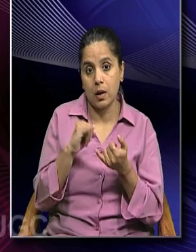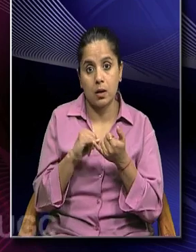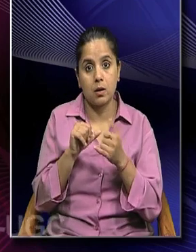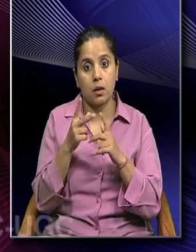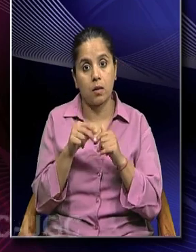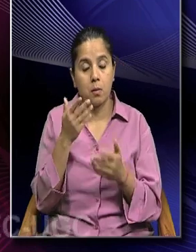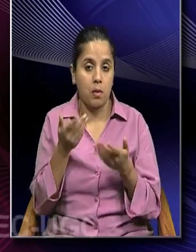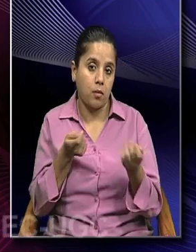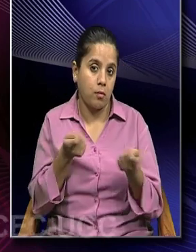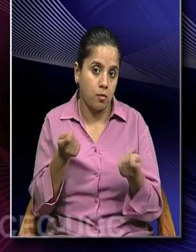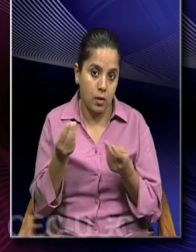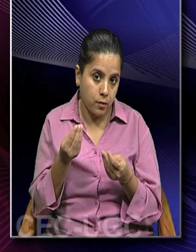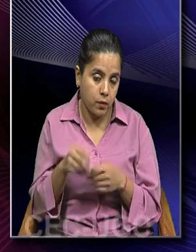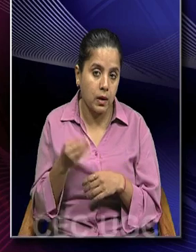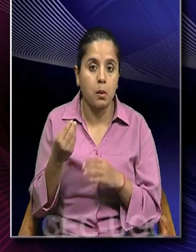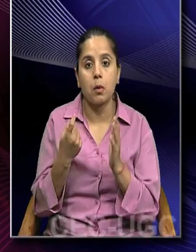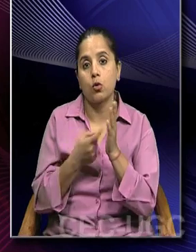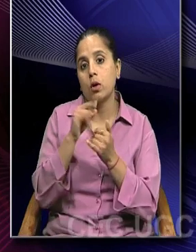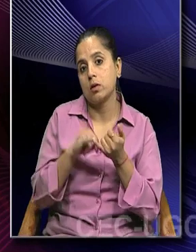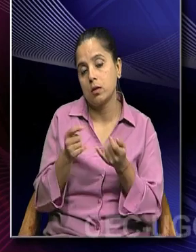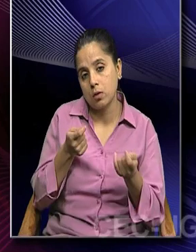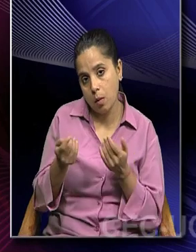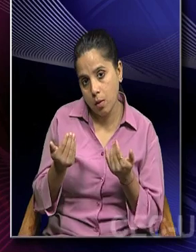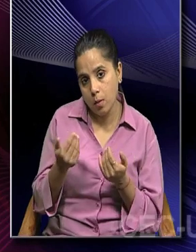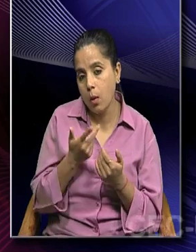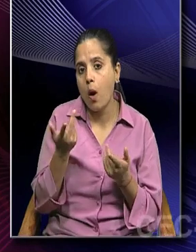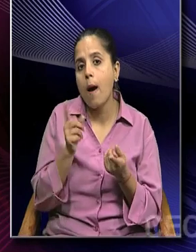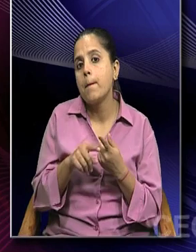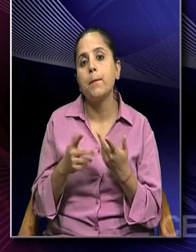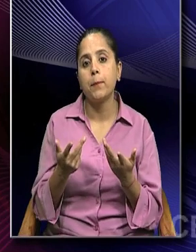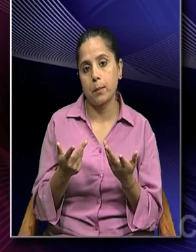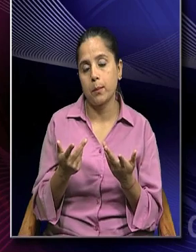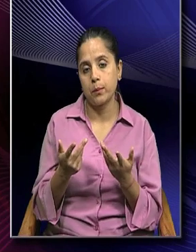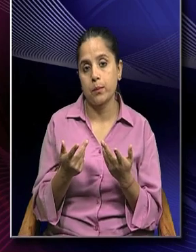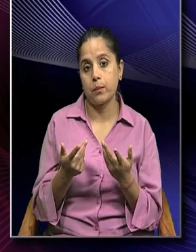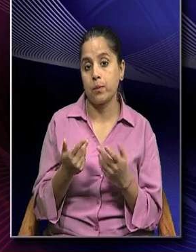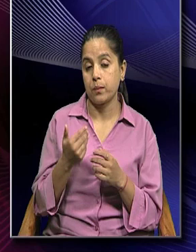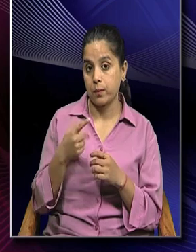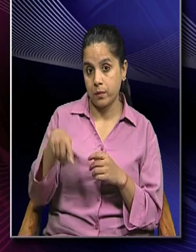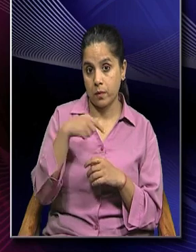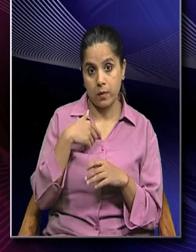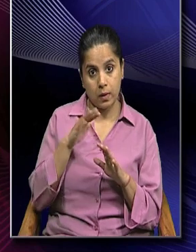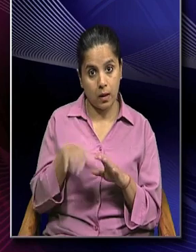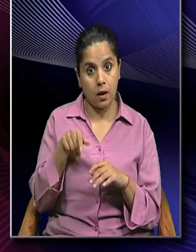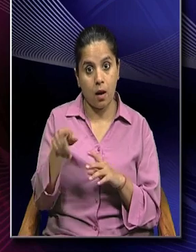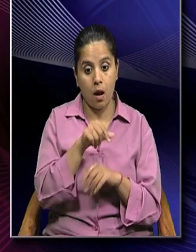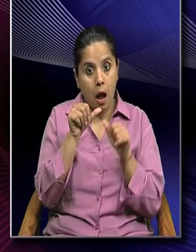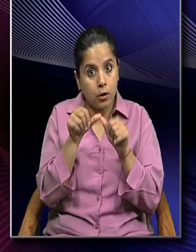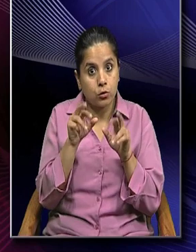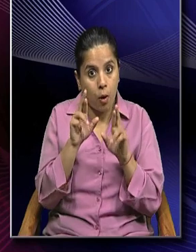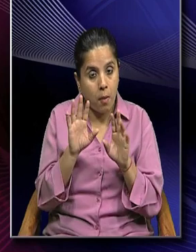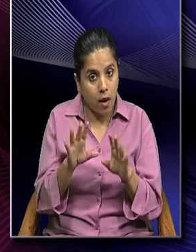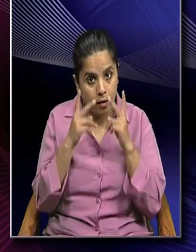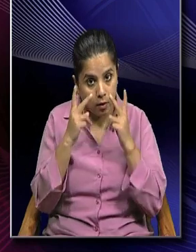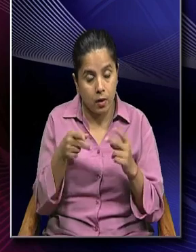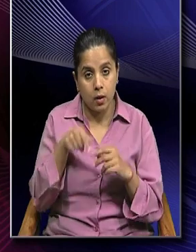dominate, in certain cases rajas may dominate. So, what will happen when we have this predictive analysis matrix?